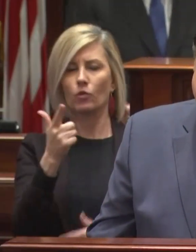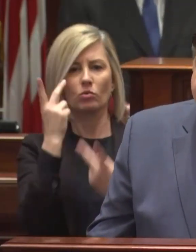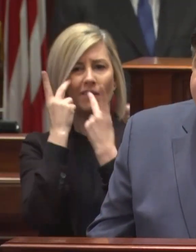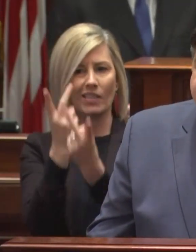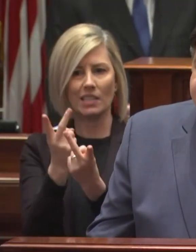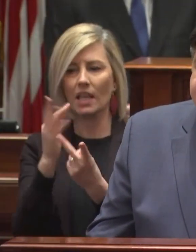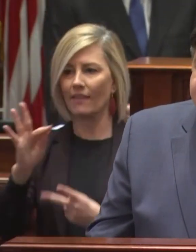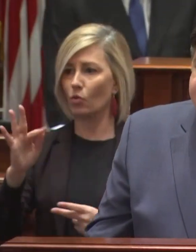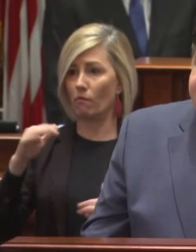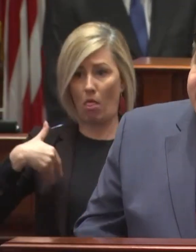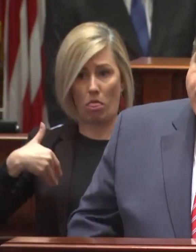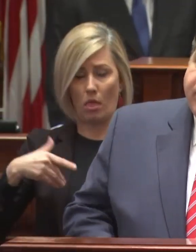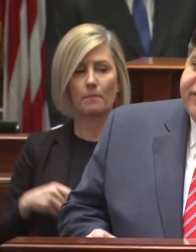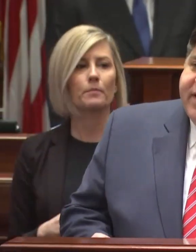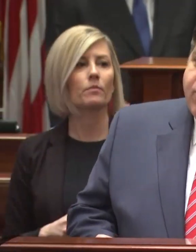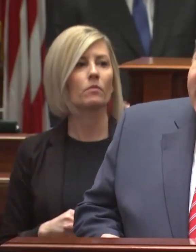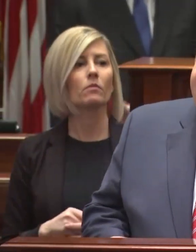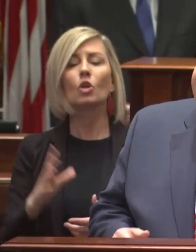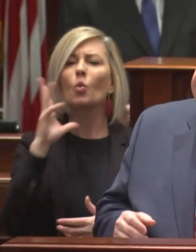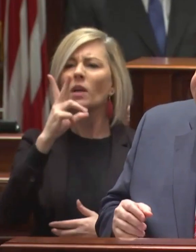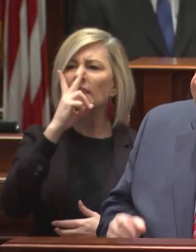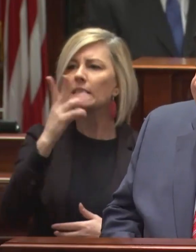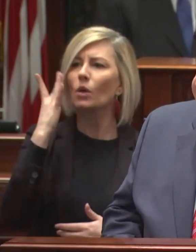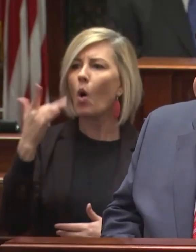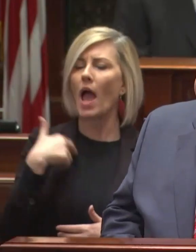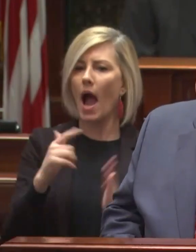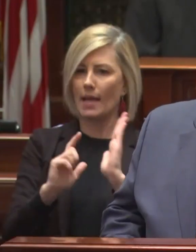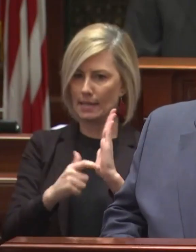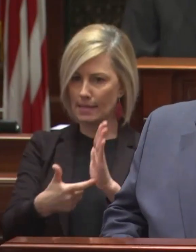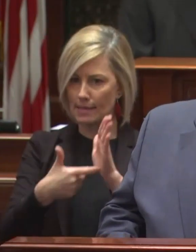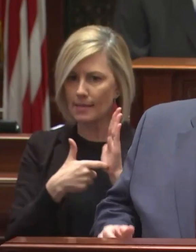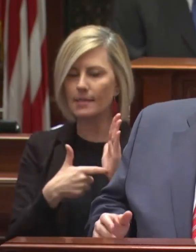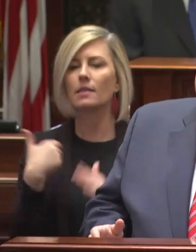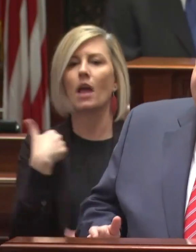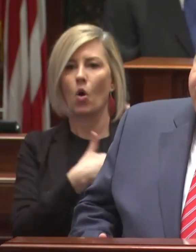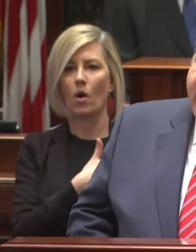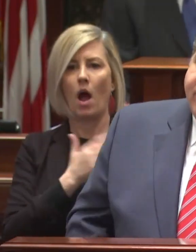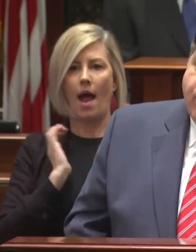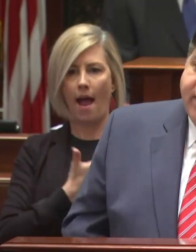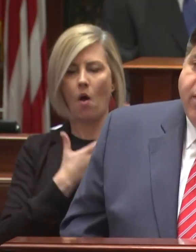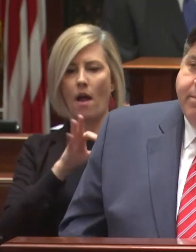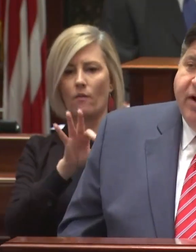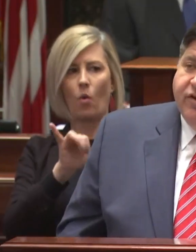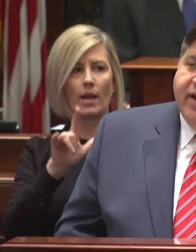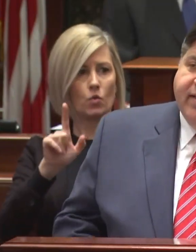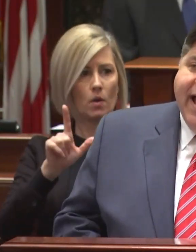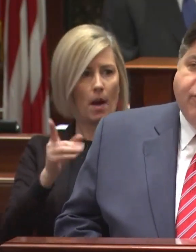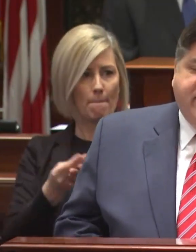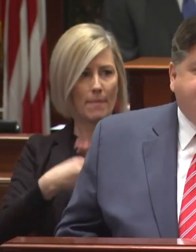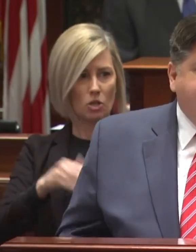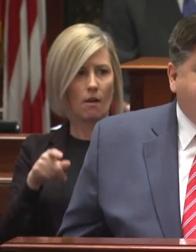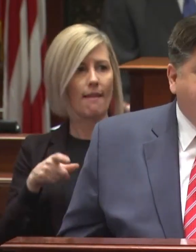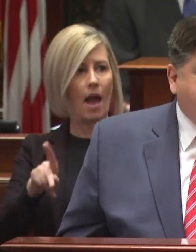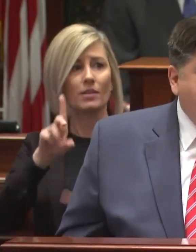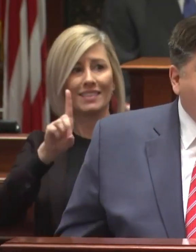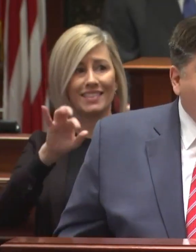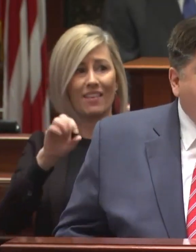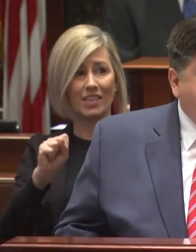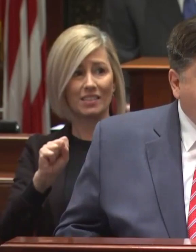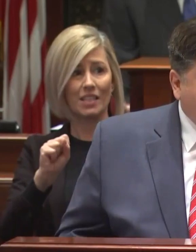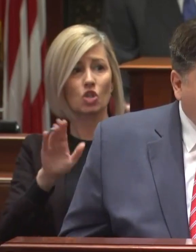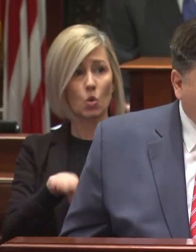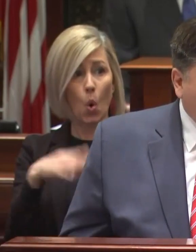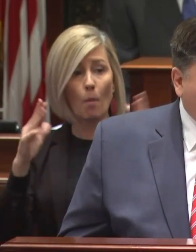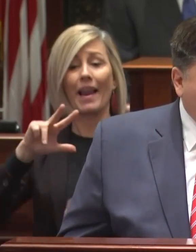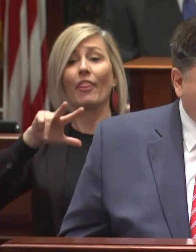so if you haven't. And you will see why I insisted that our FY21 budget allow DCFS to